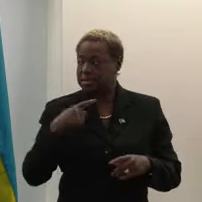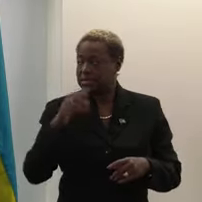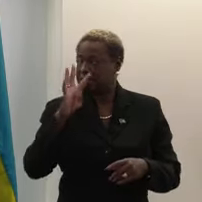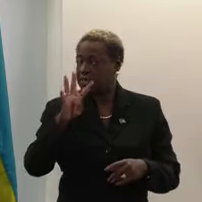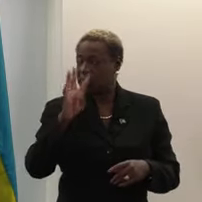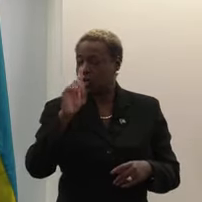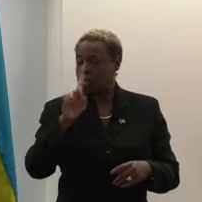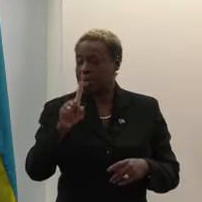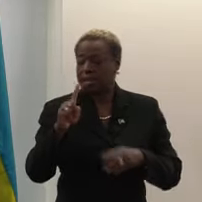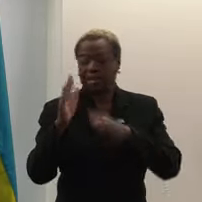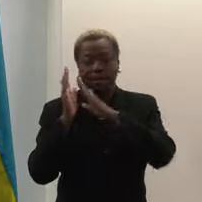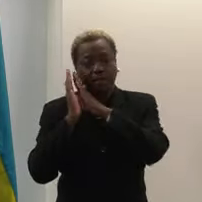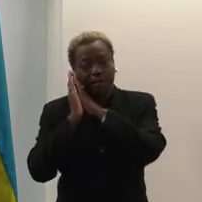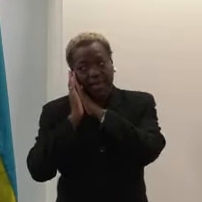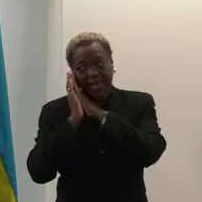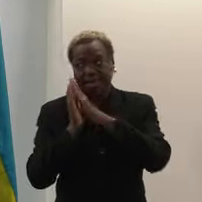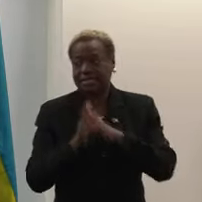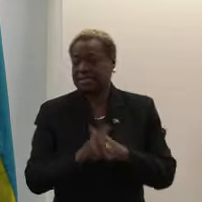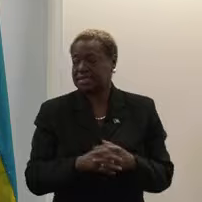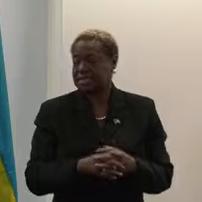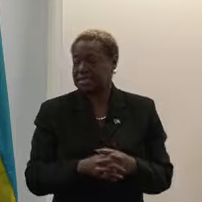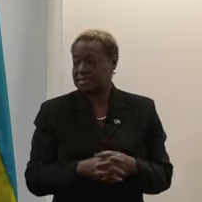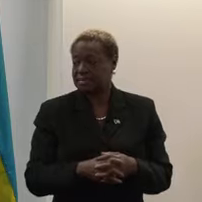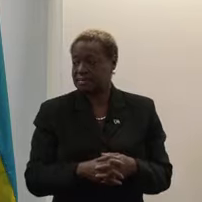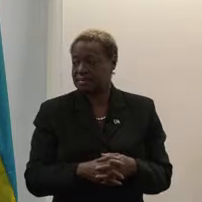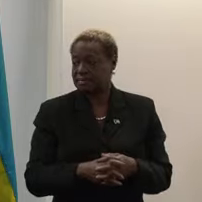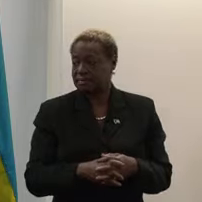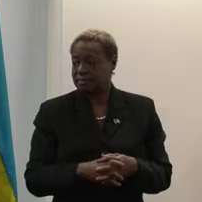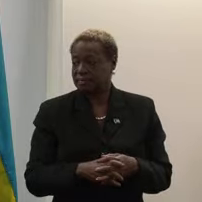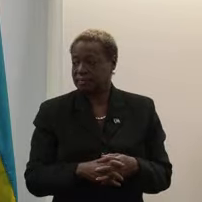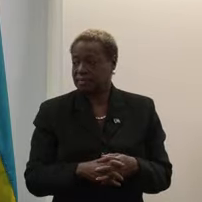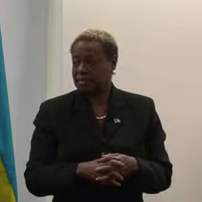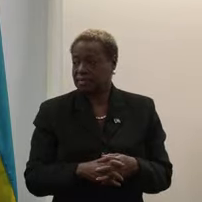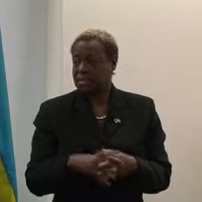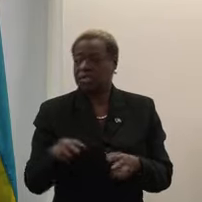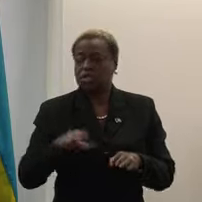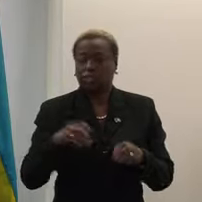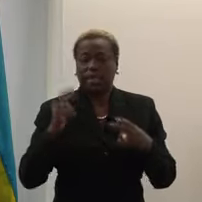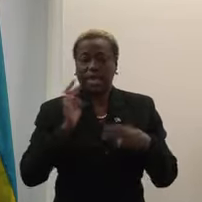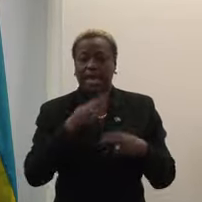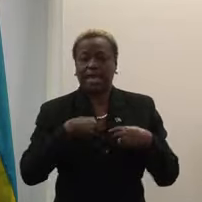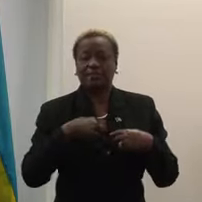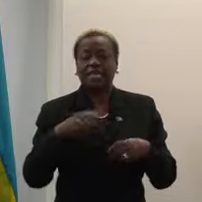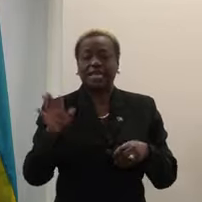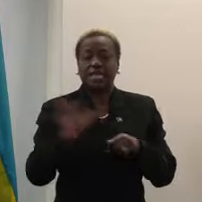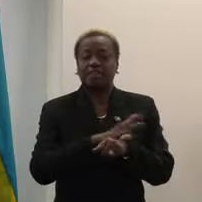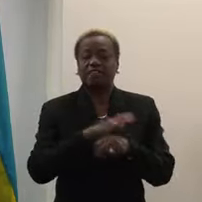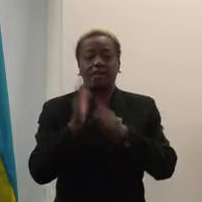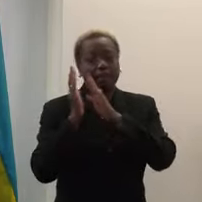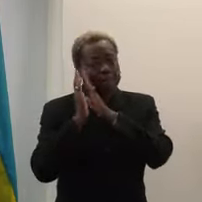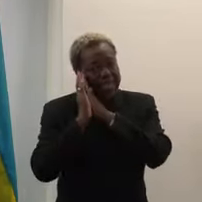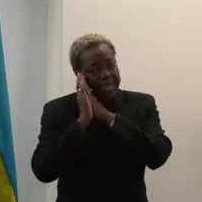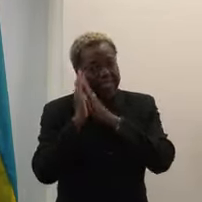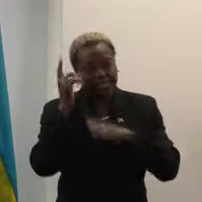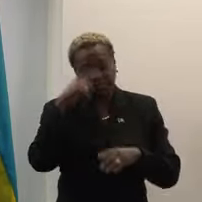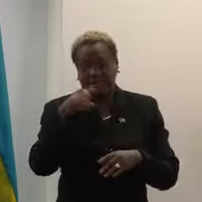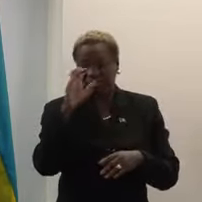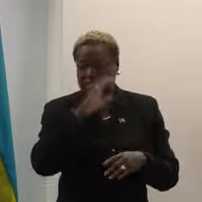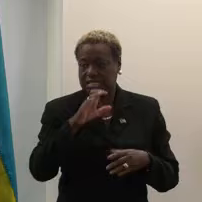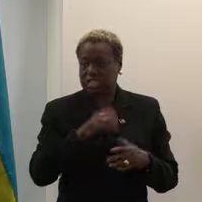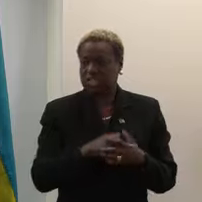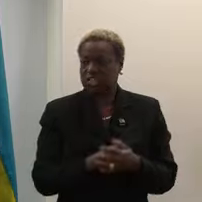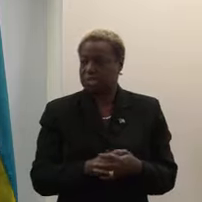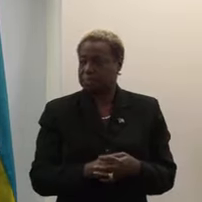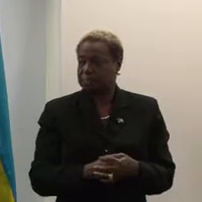mistaken. Does that modeling indicate that we have enough beds for the surge that we will inevitably